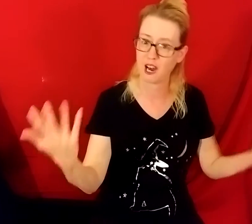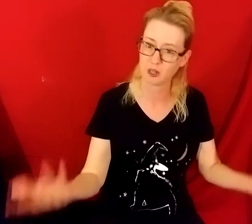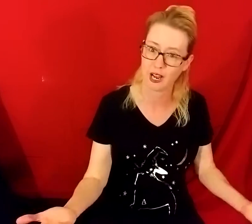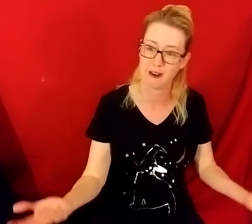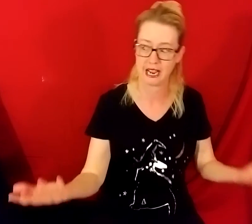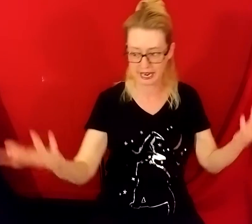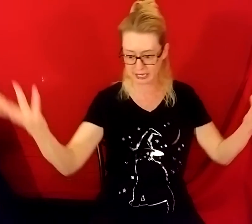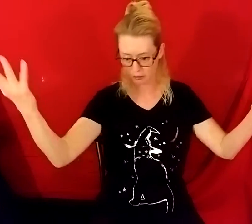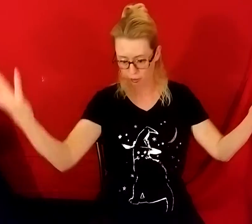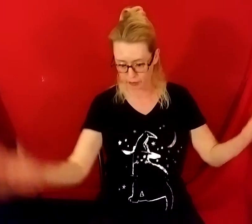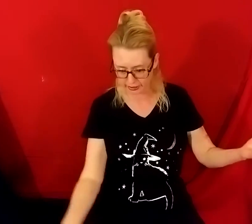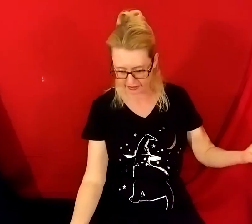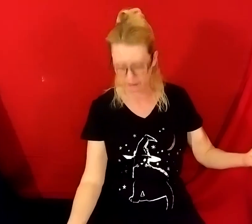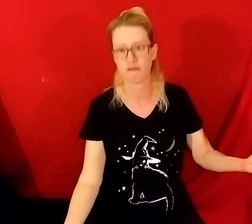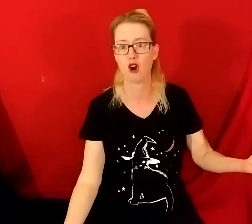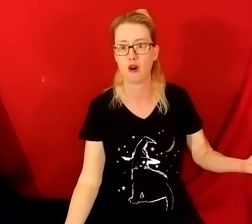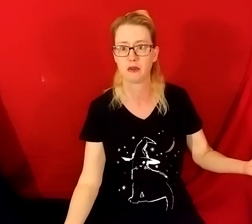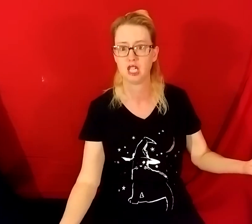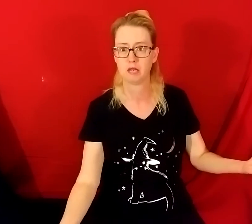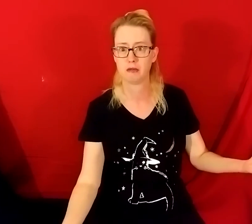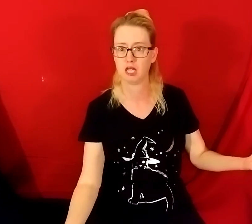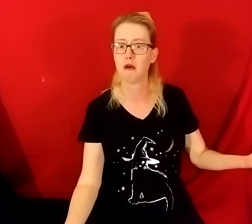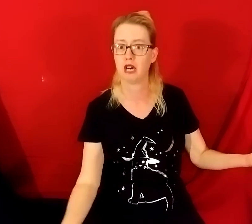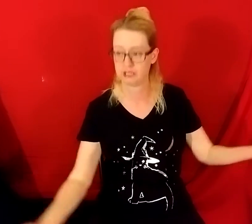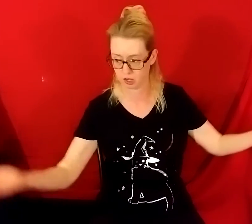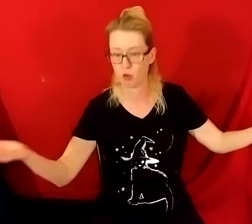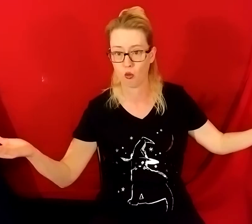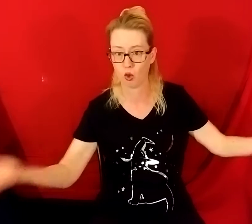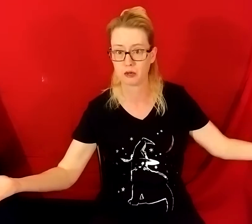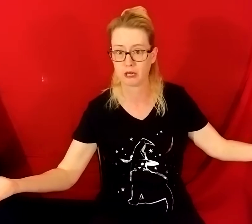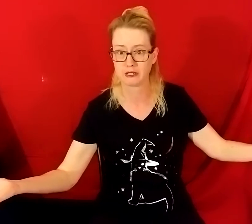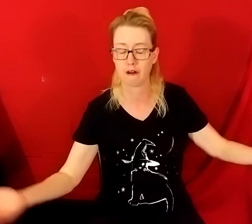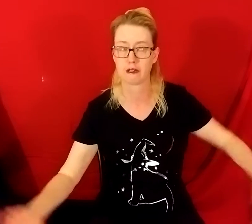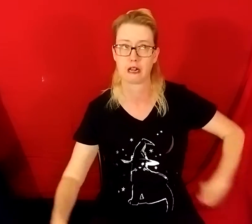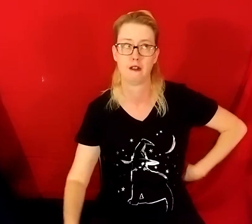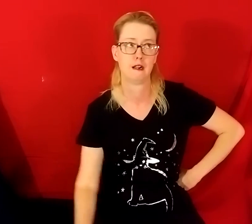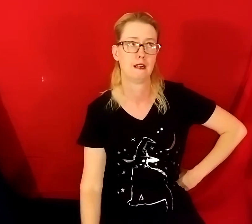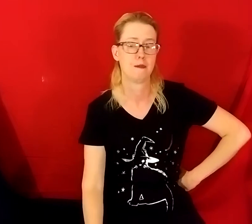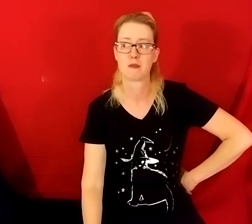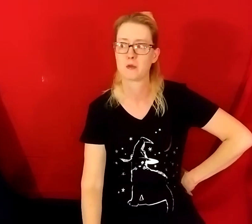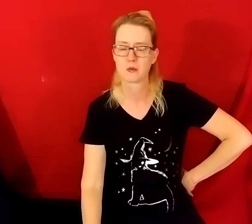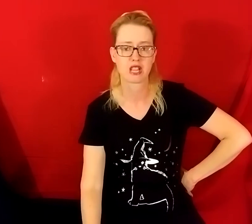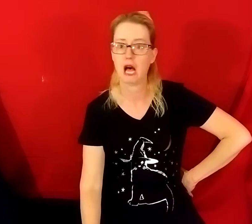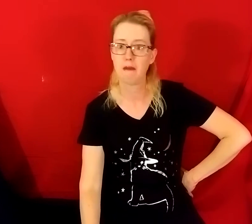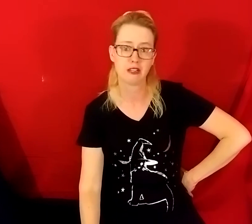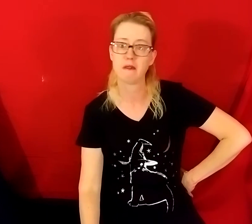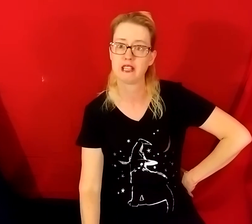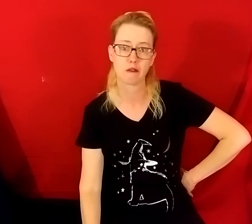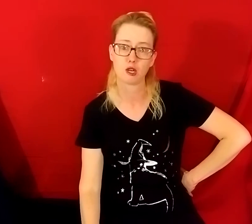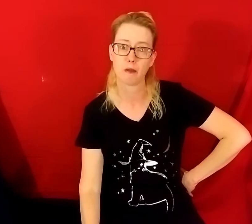wire, and this whole building so far below, on this world tracer, and I was like, how many times do you want to go back and forth?